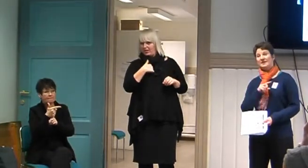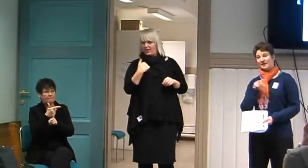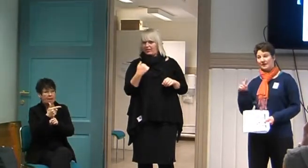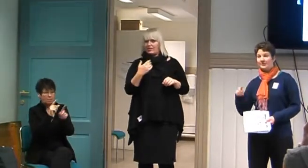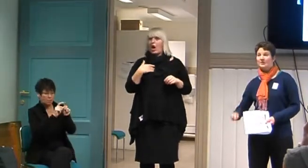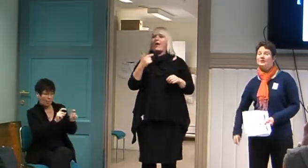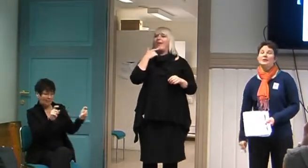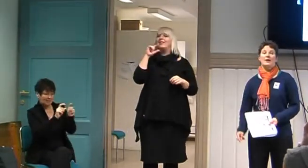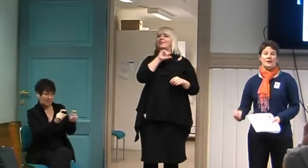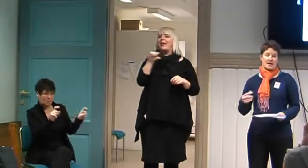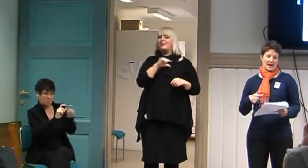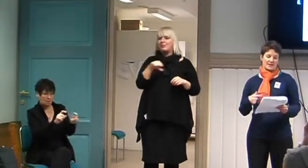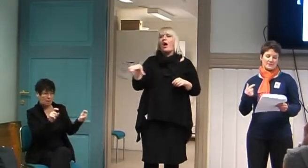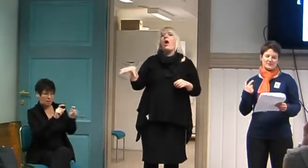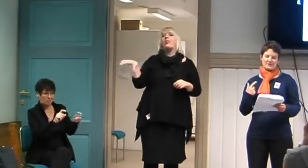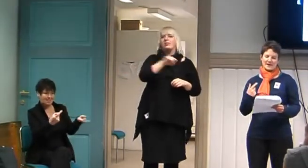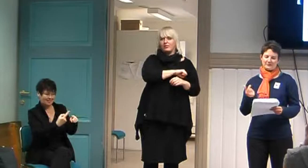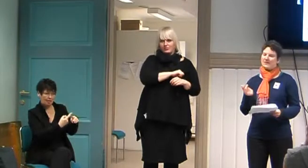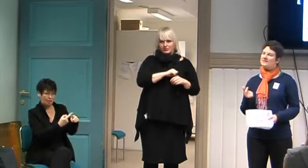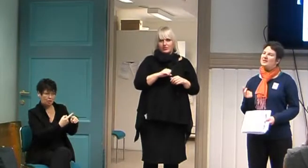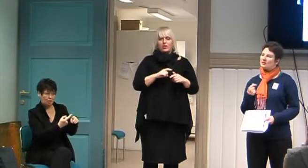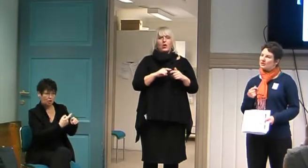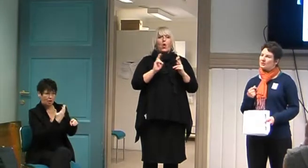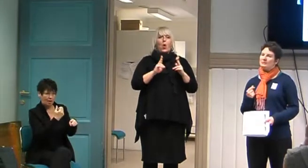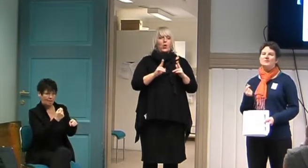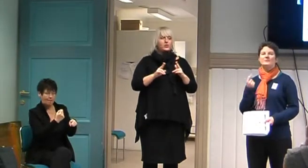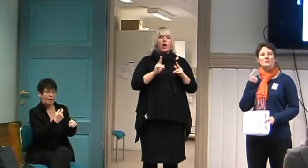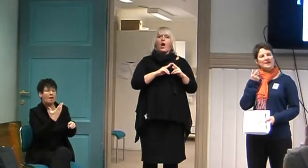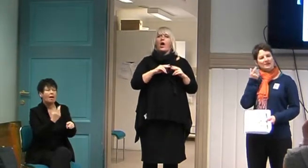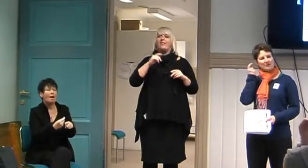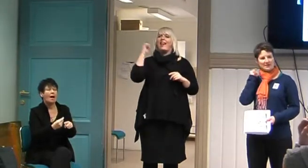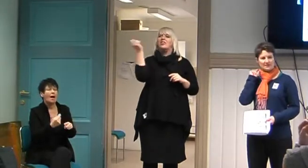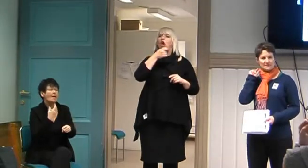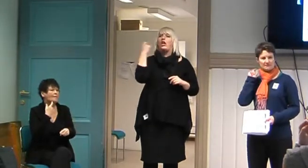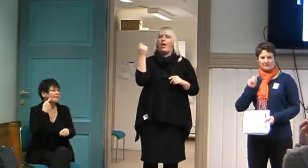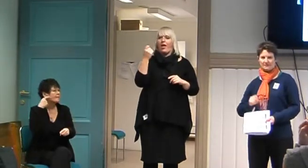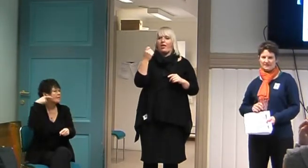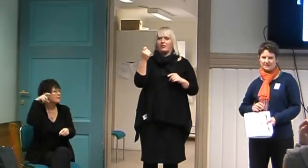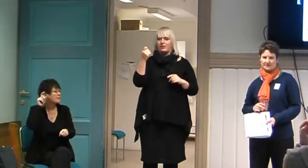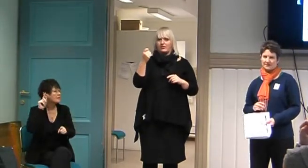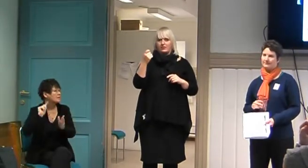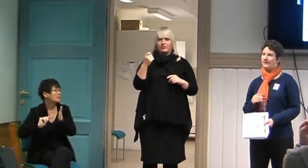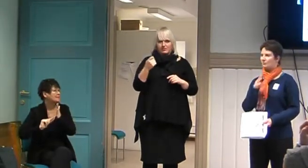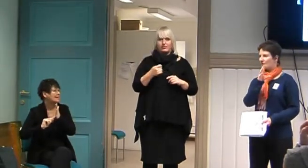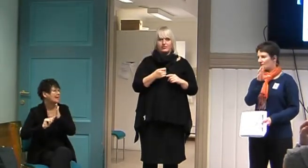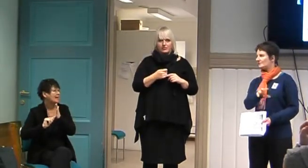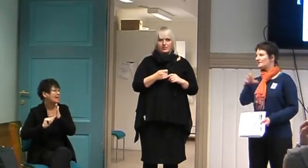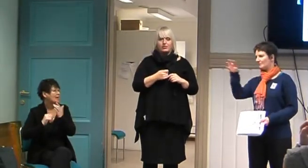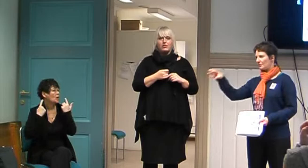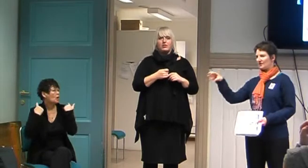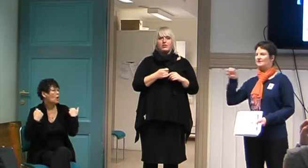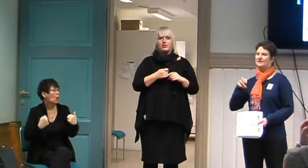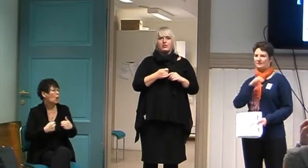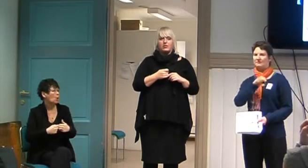subtitles in English, and we also have induction loops for hearing aid listeners at all our